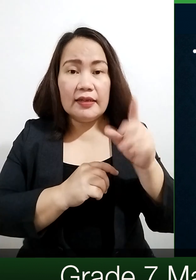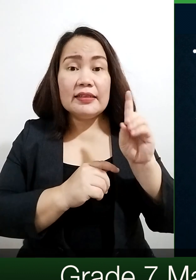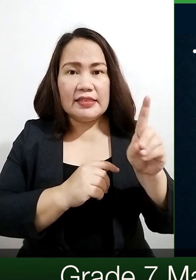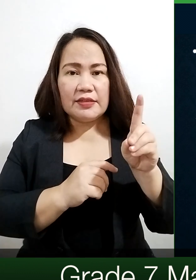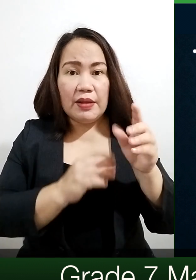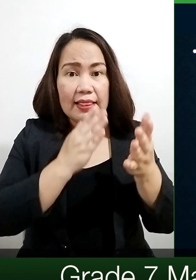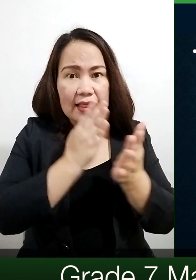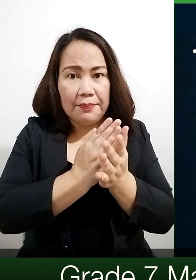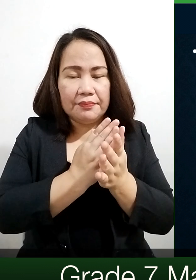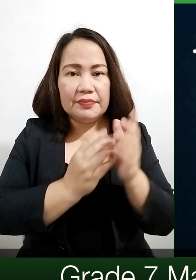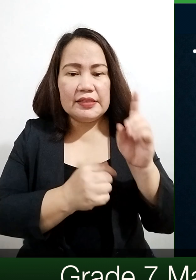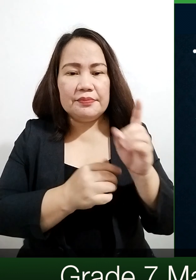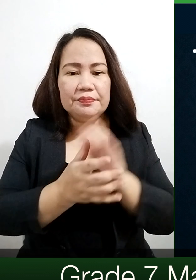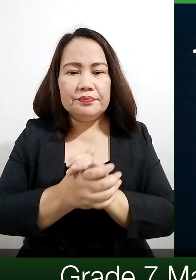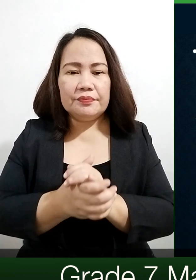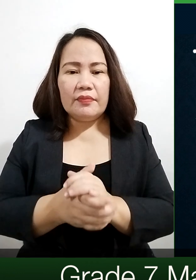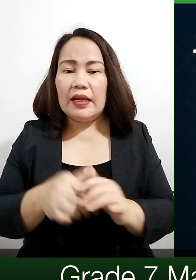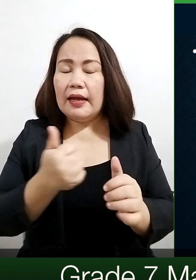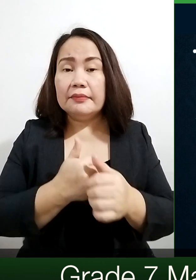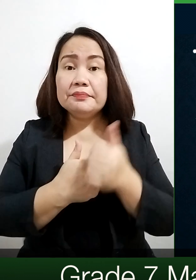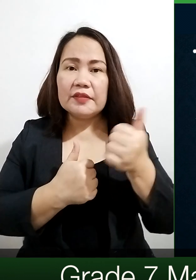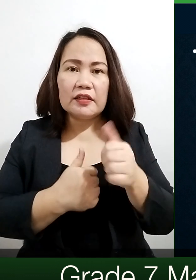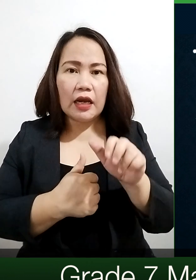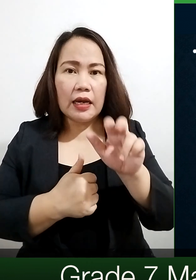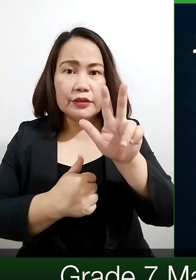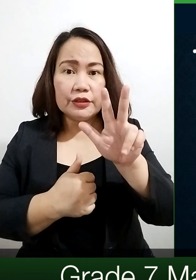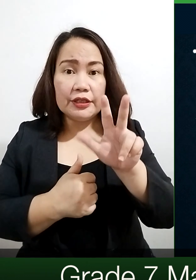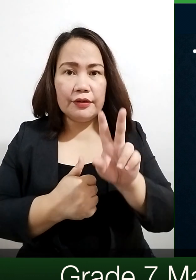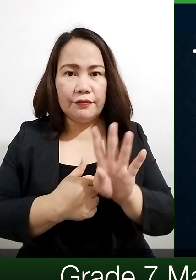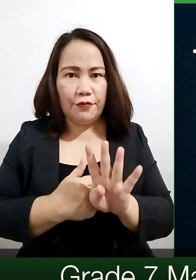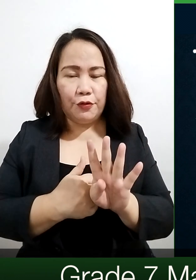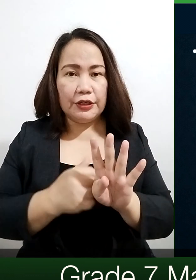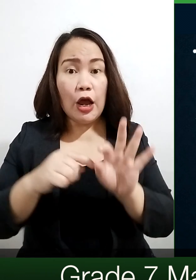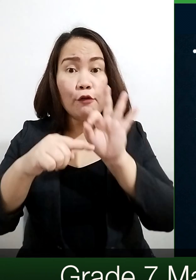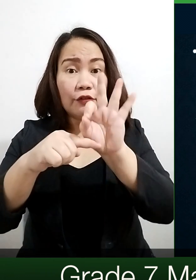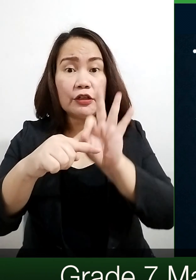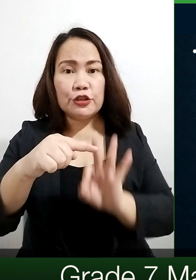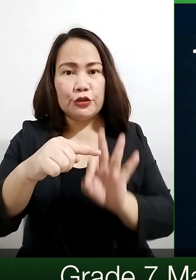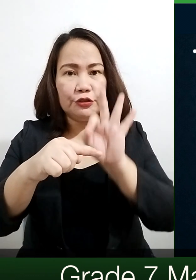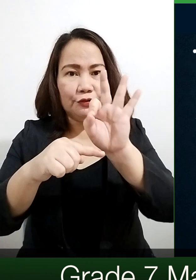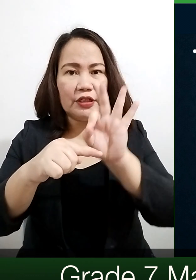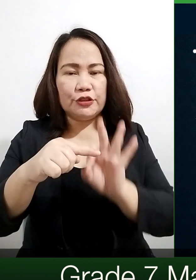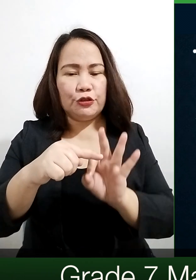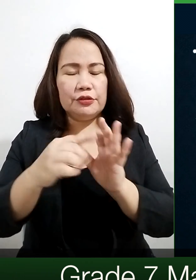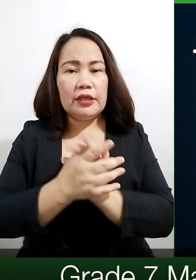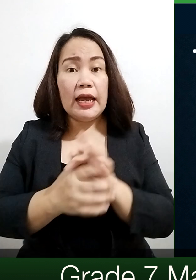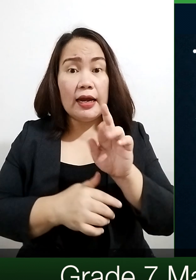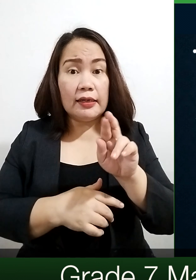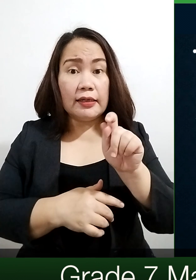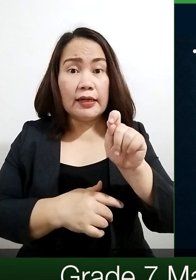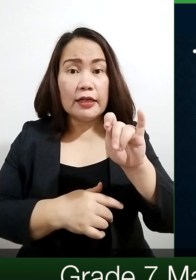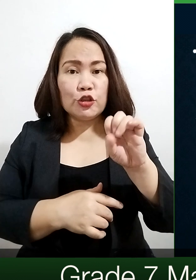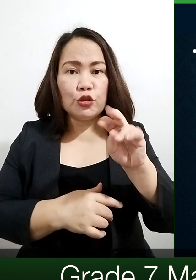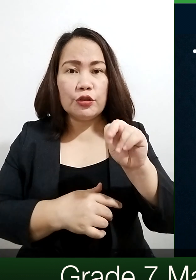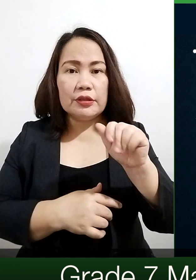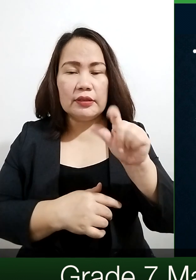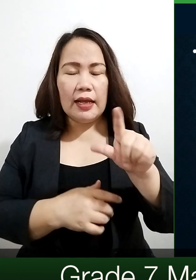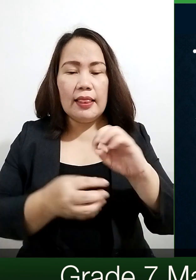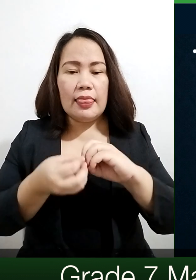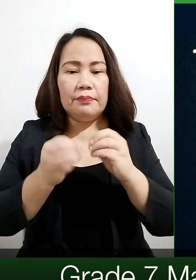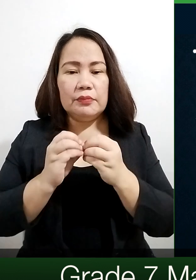is a fraction. So, under rational numbers. So, a fraction under rational numbers. And this